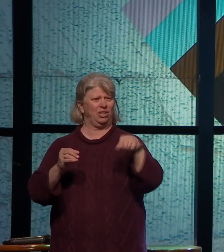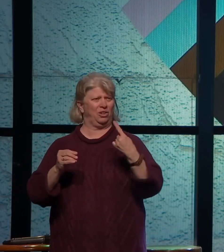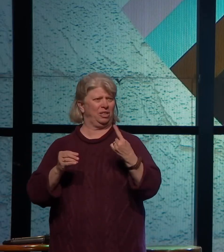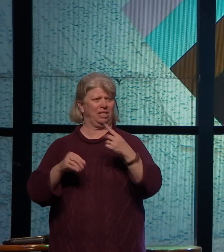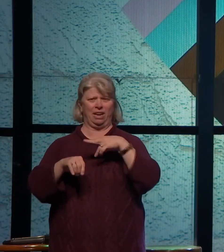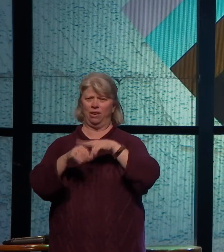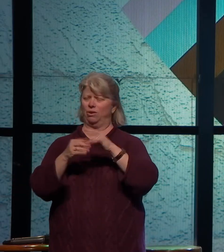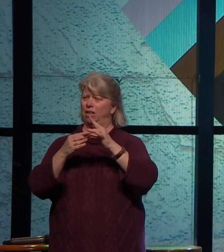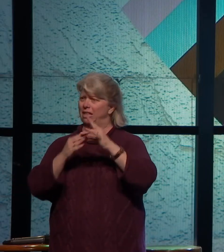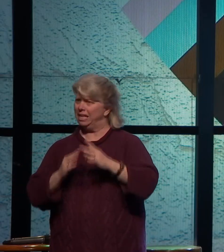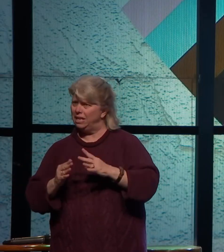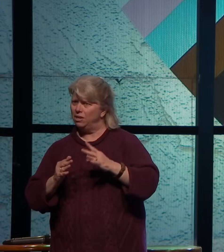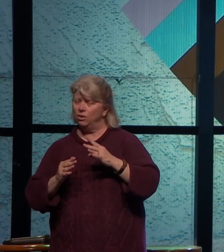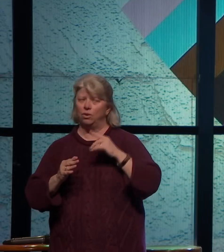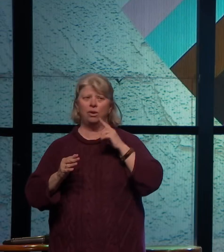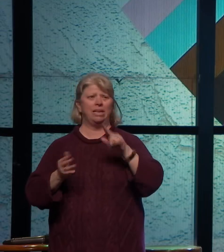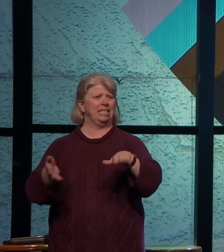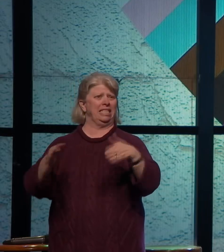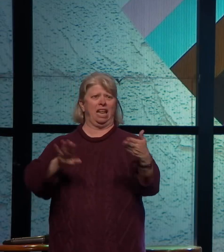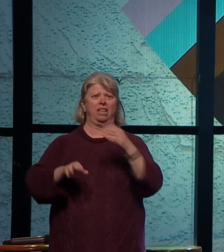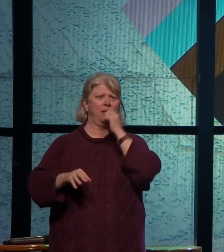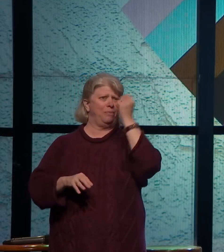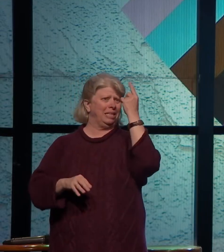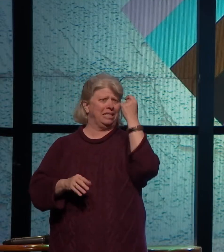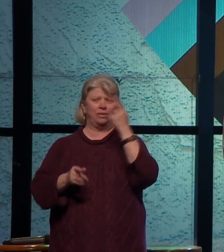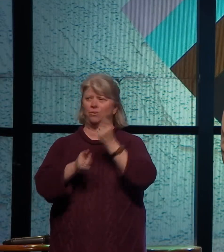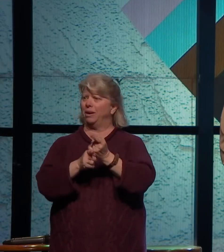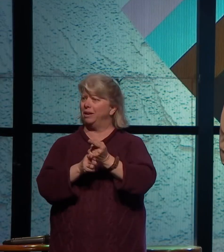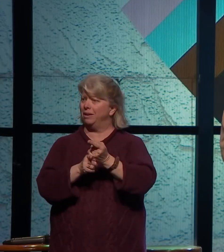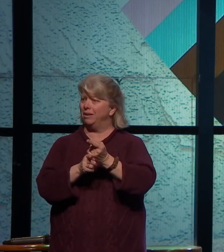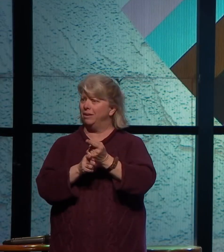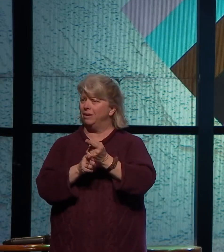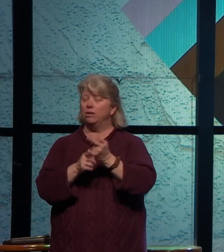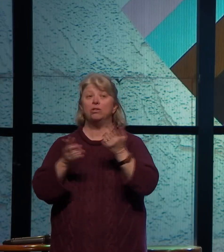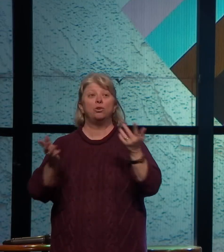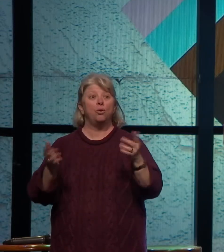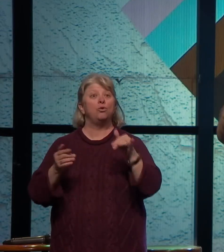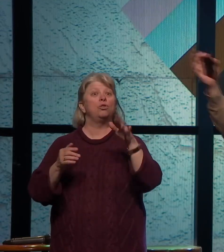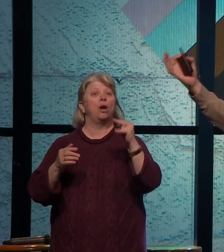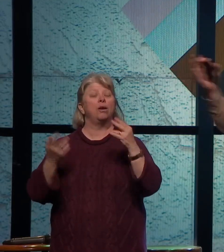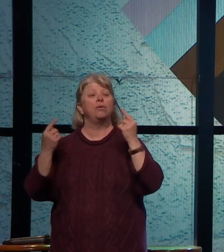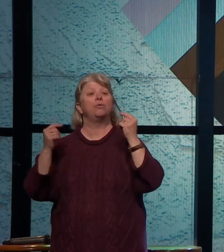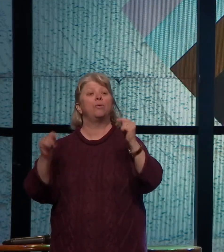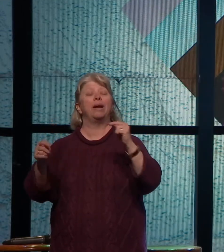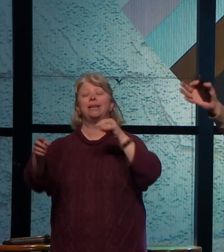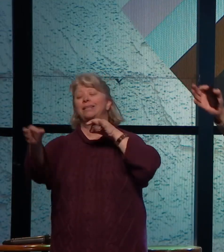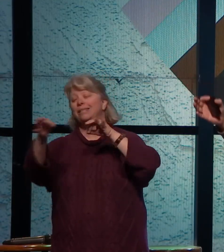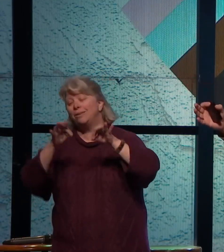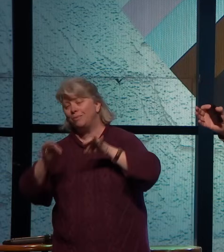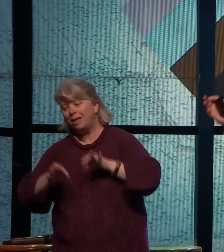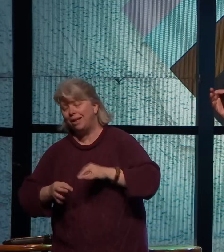just a national leader, then his death makes no sense. And so John is trying to explain all of this in his